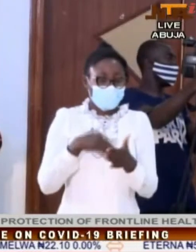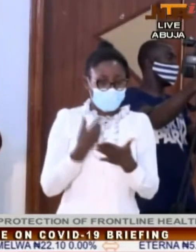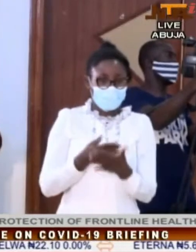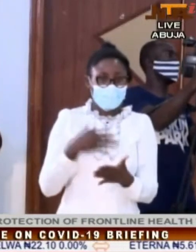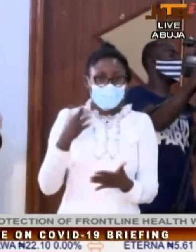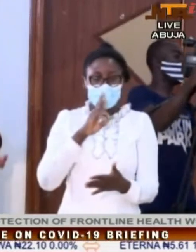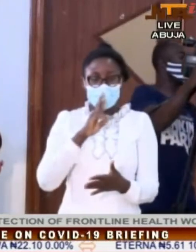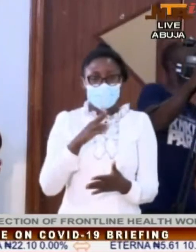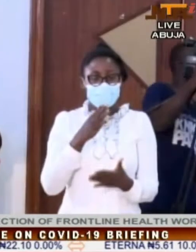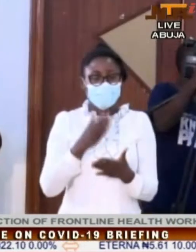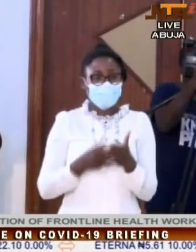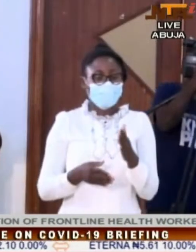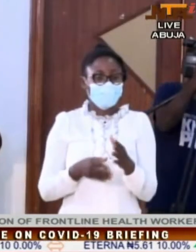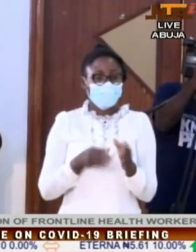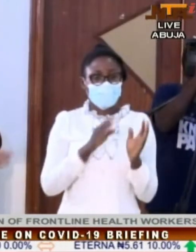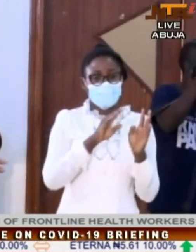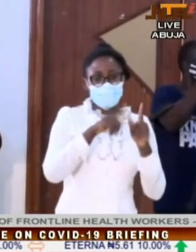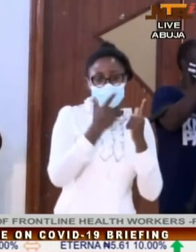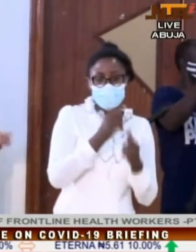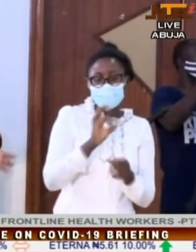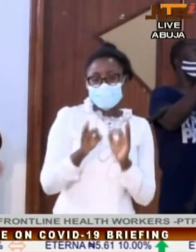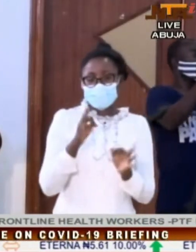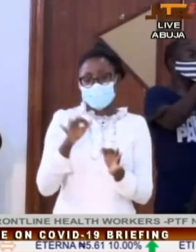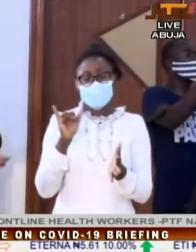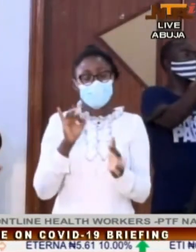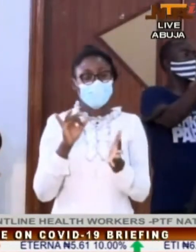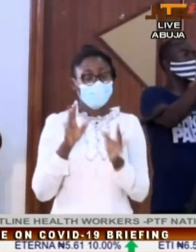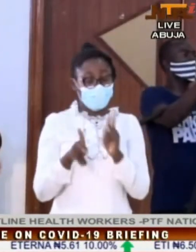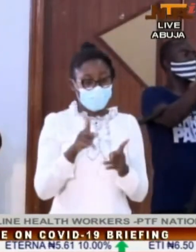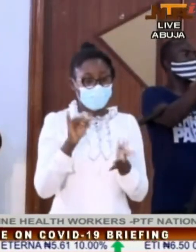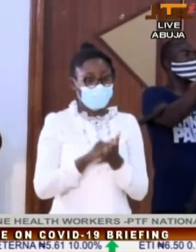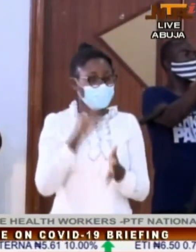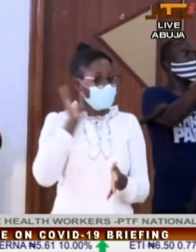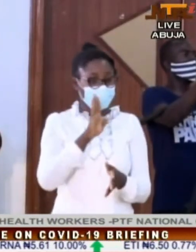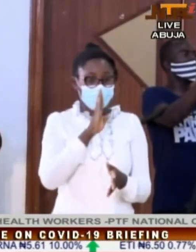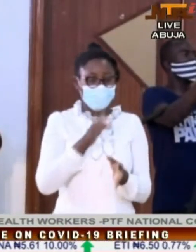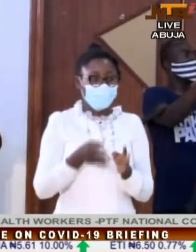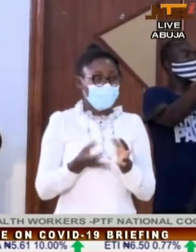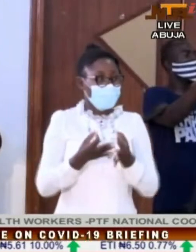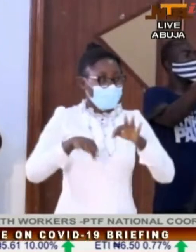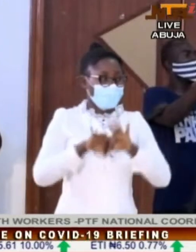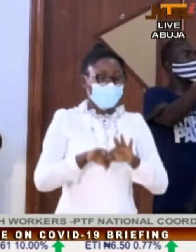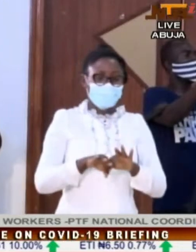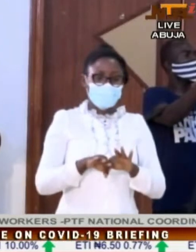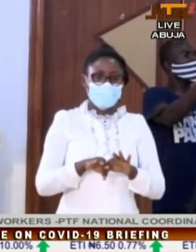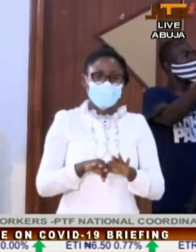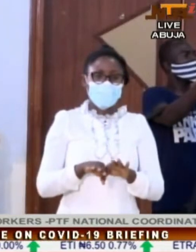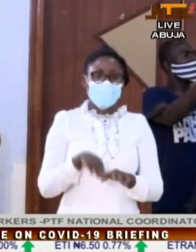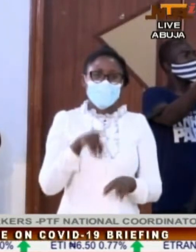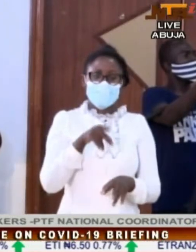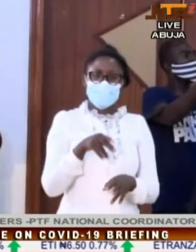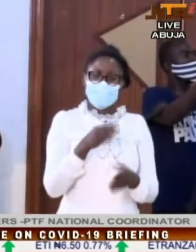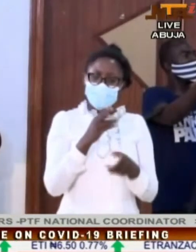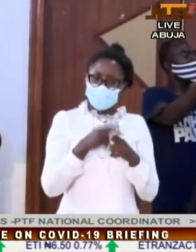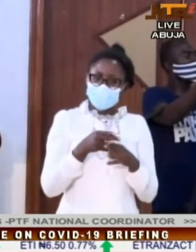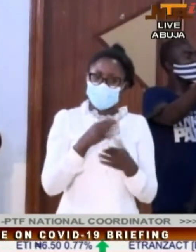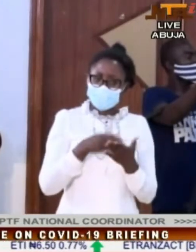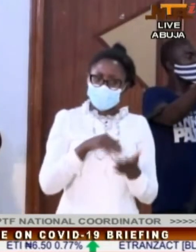persons that will be of utmost priority, which is healthcare and others. But there's a category of persons that you mentioned, which